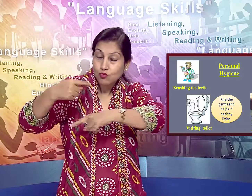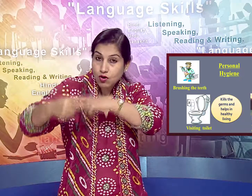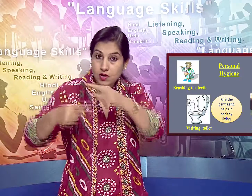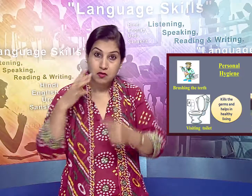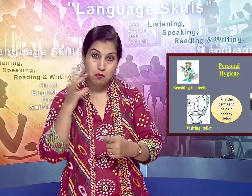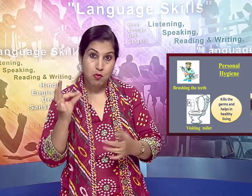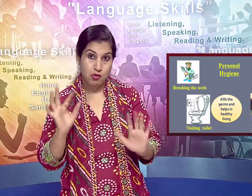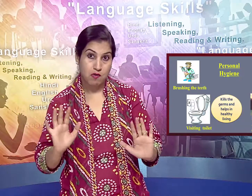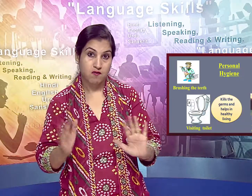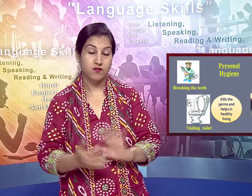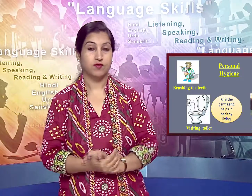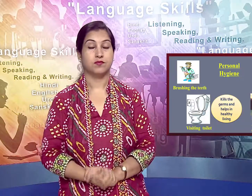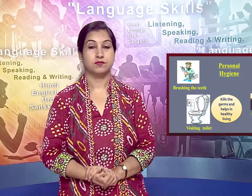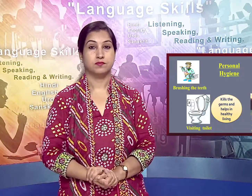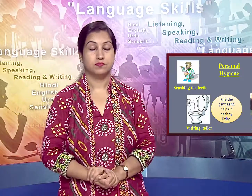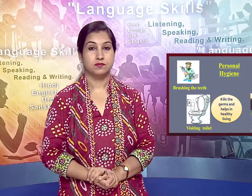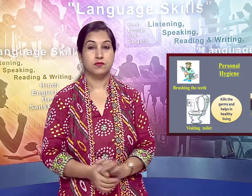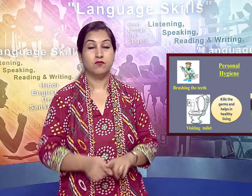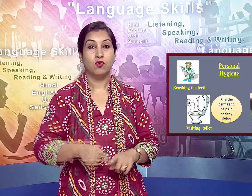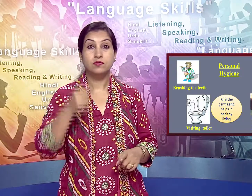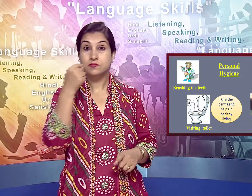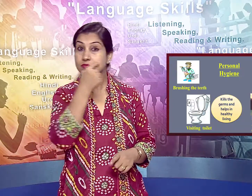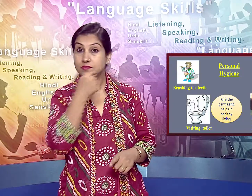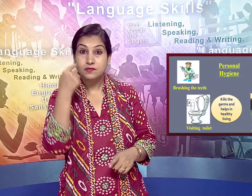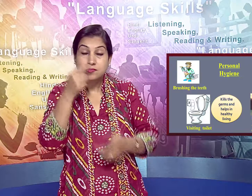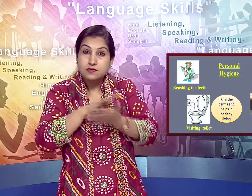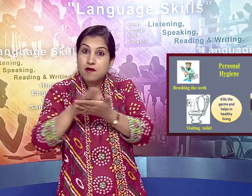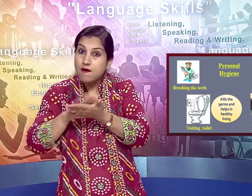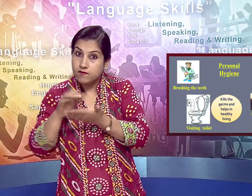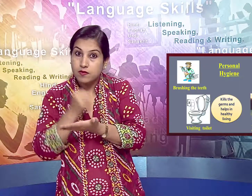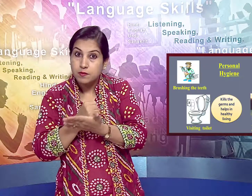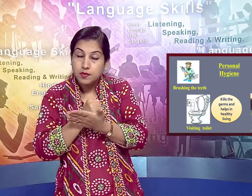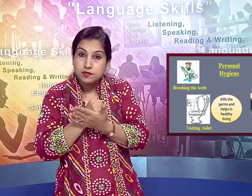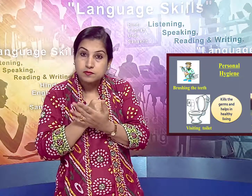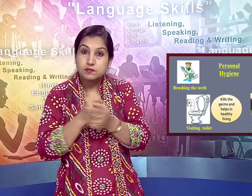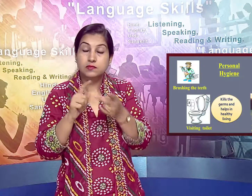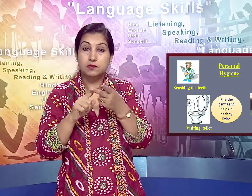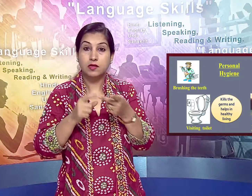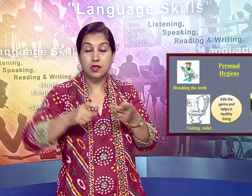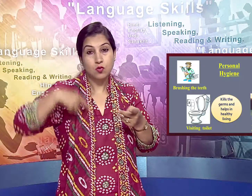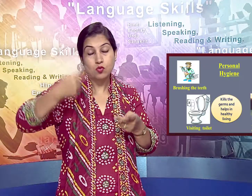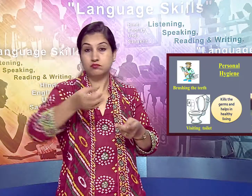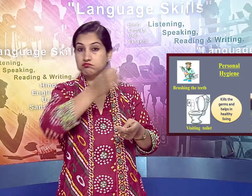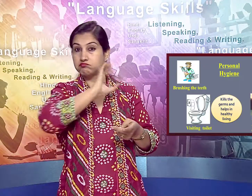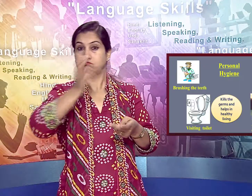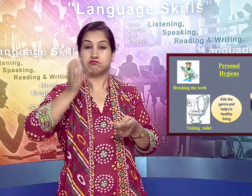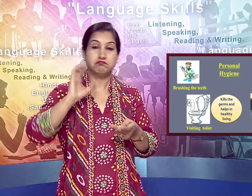is important for oral hygiene. Bathing daily is